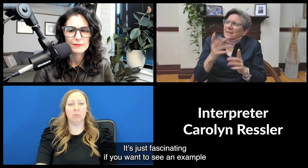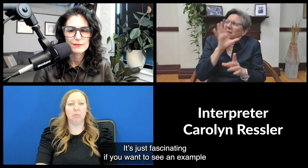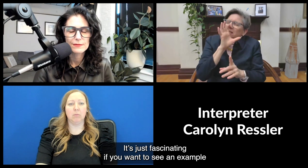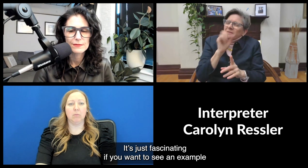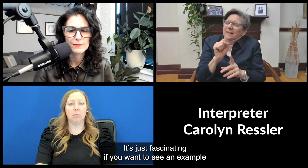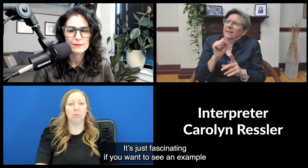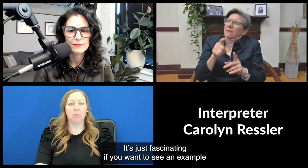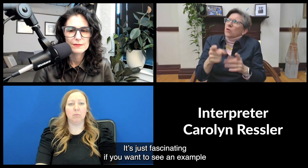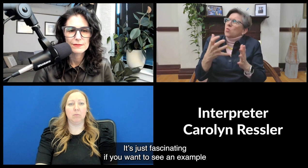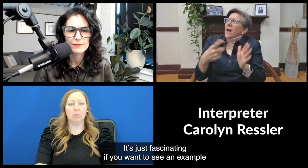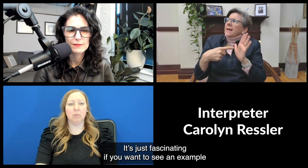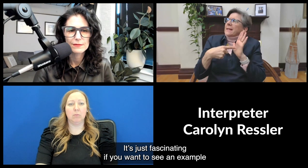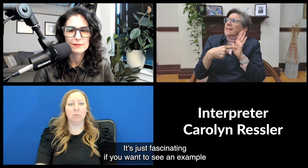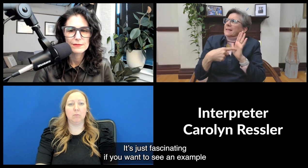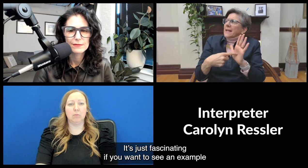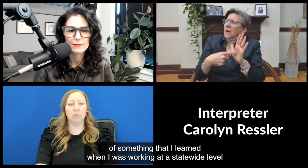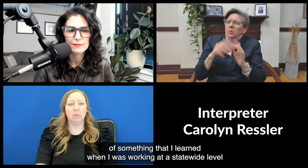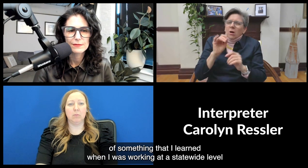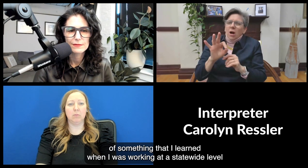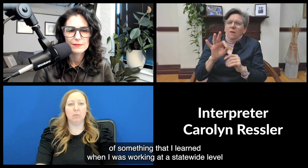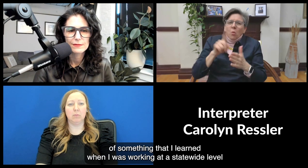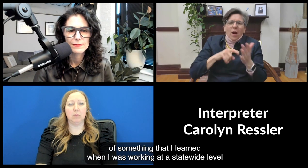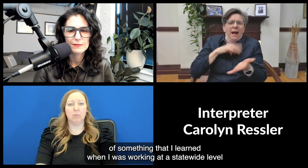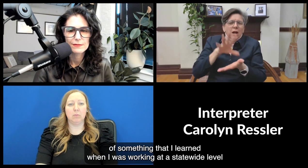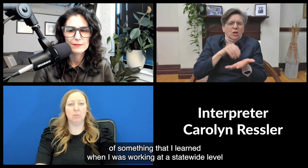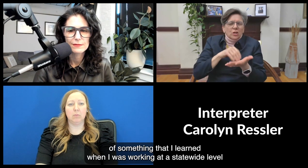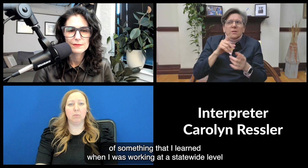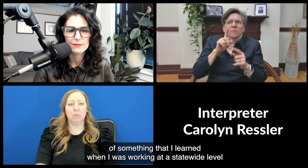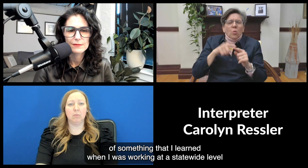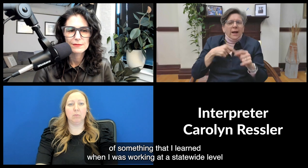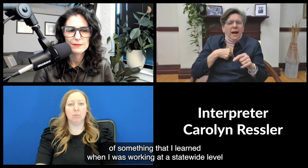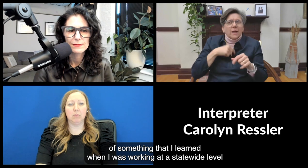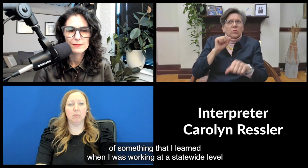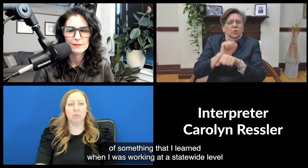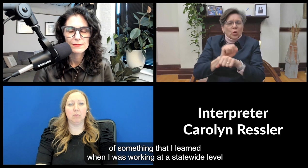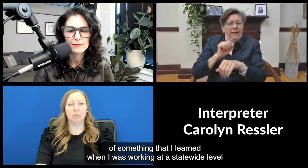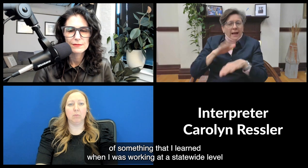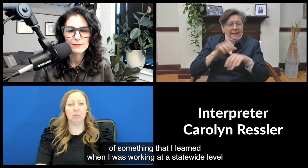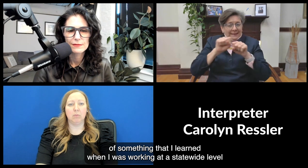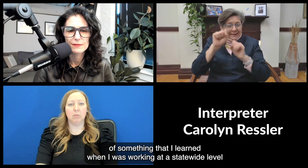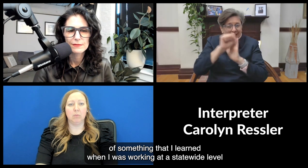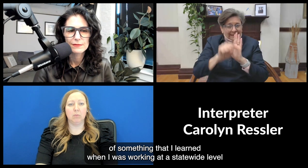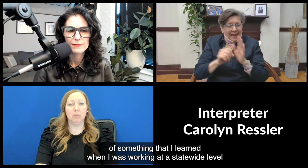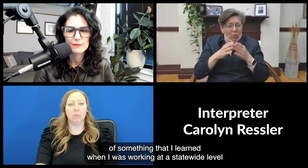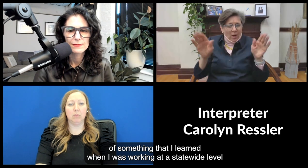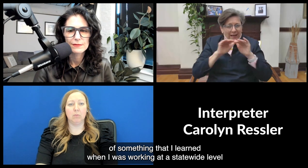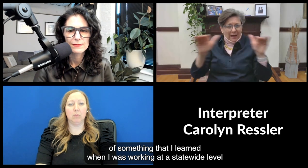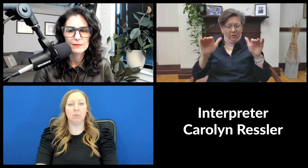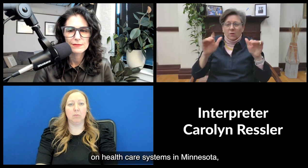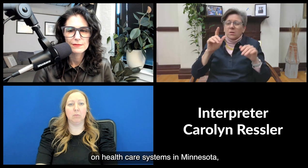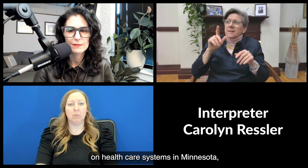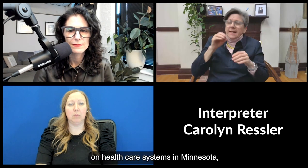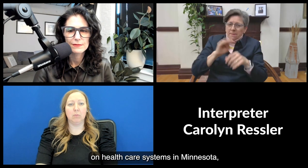outcomes rather. So it's just fascinating if you want to see an example of something that I learned when I was working